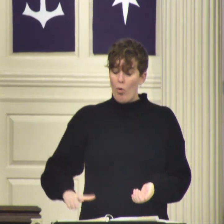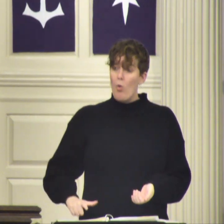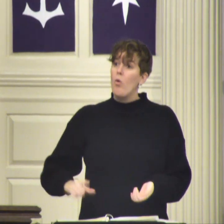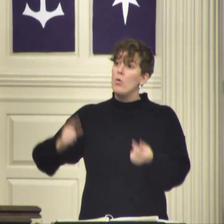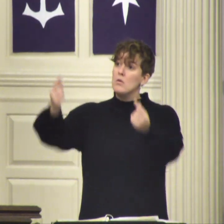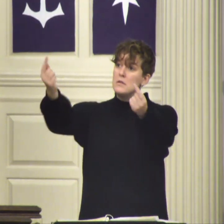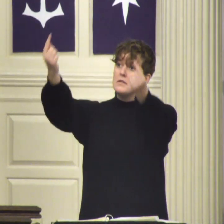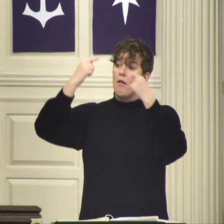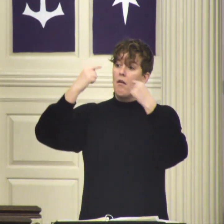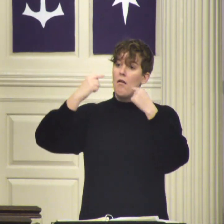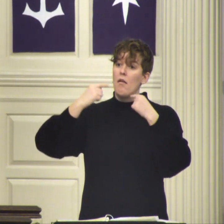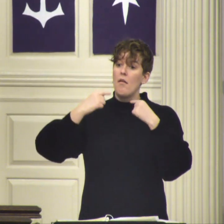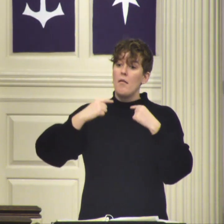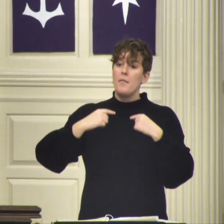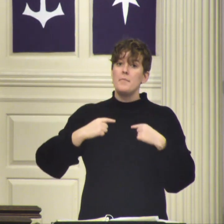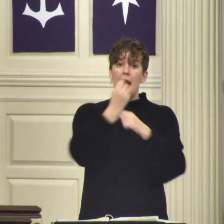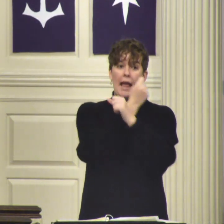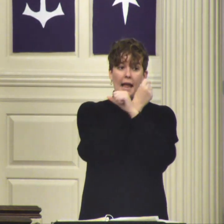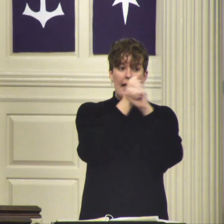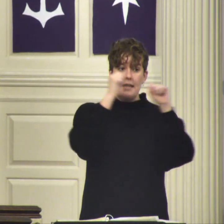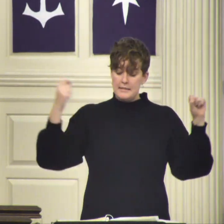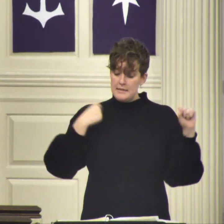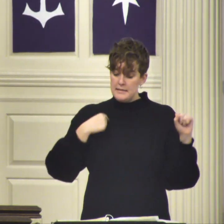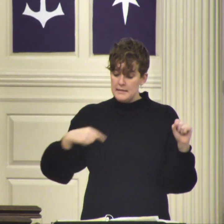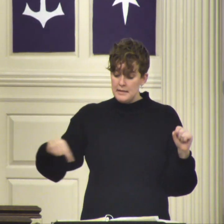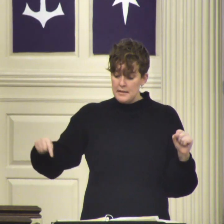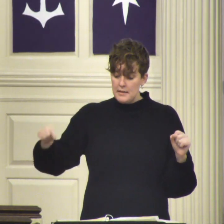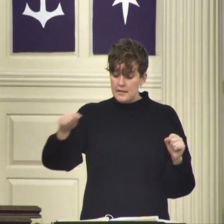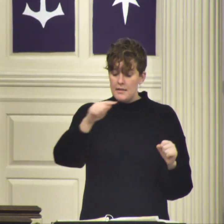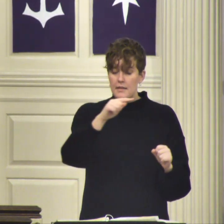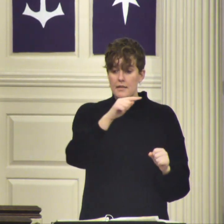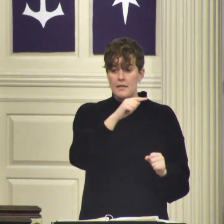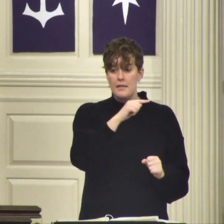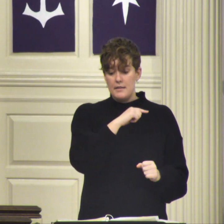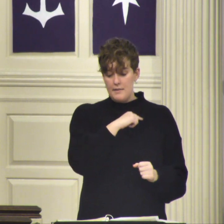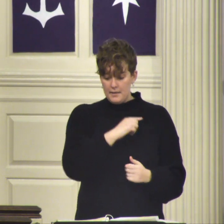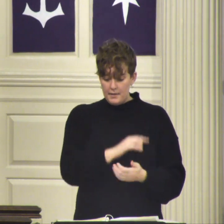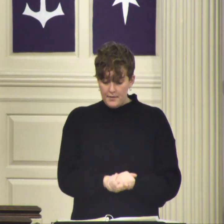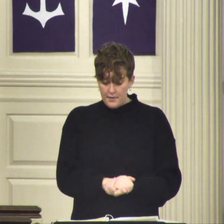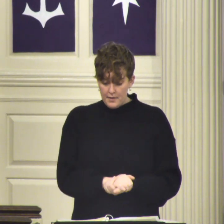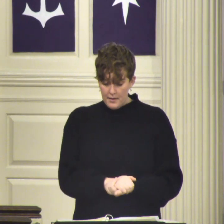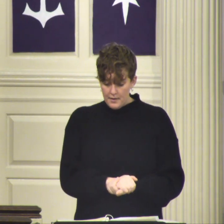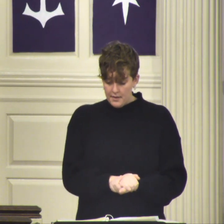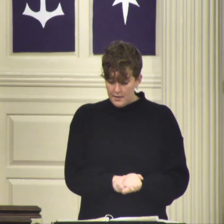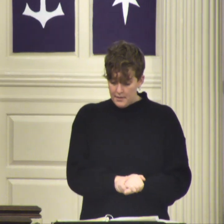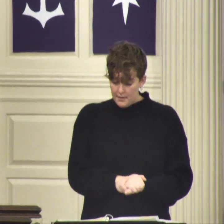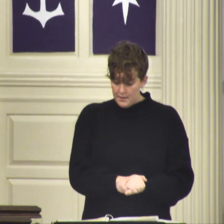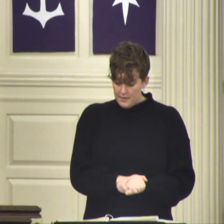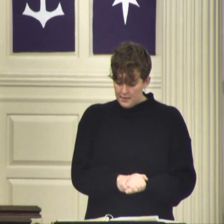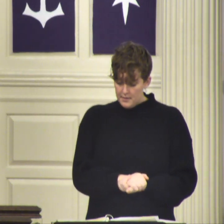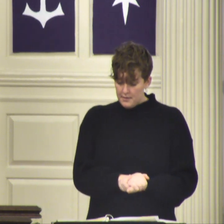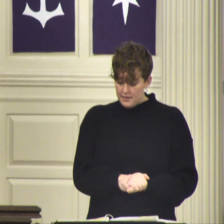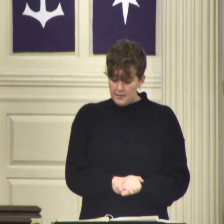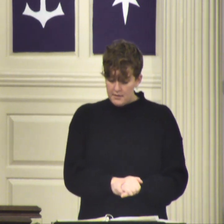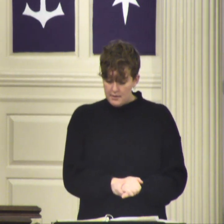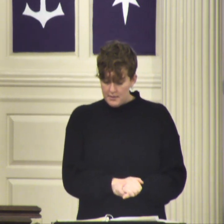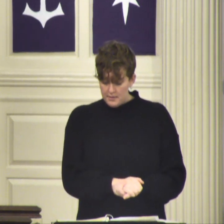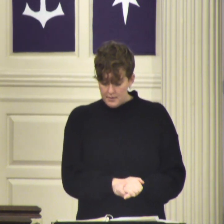Lord, come and save us.